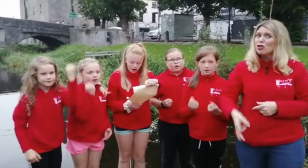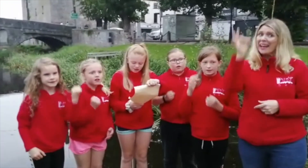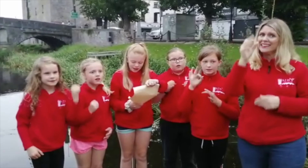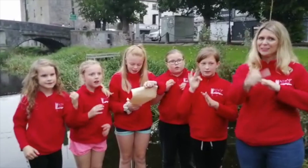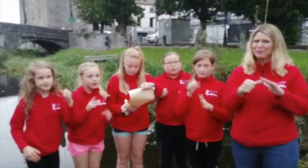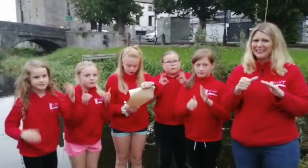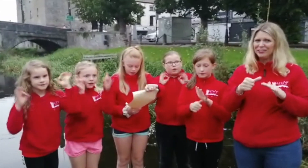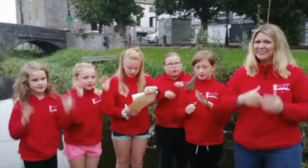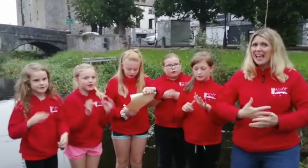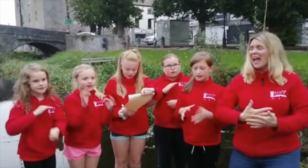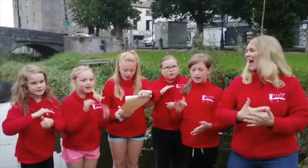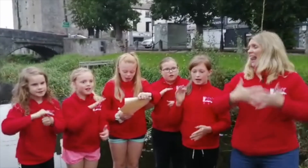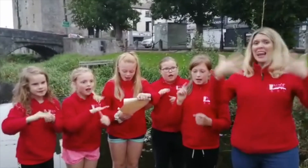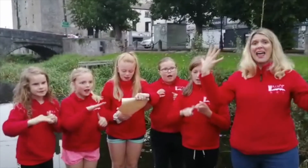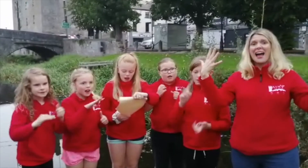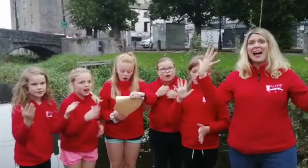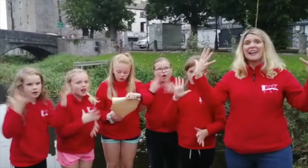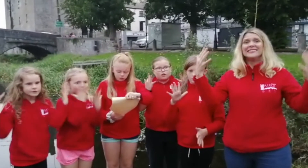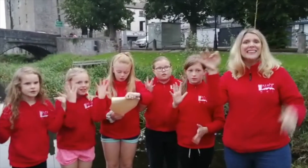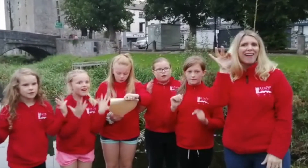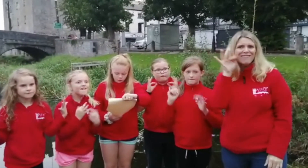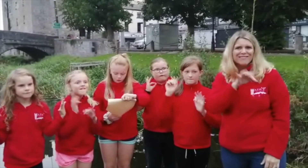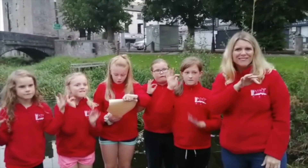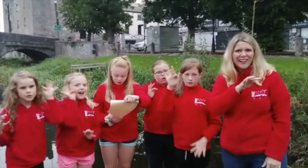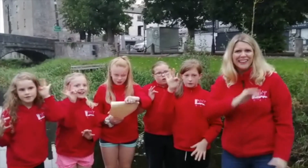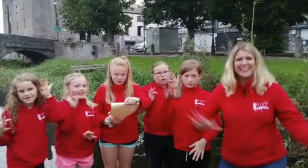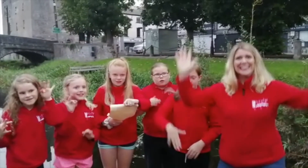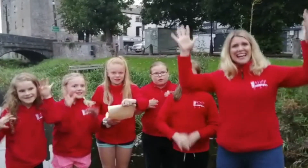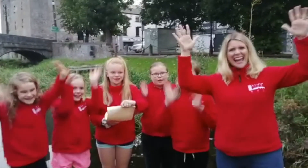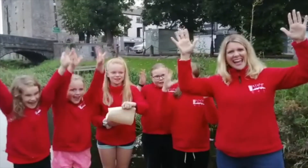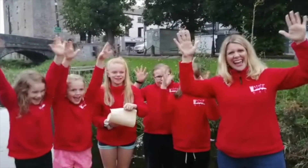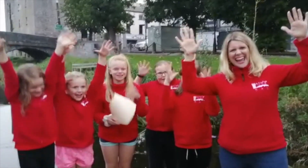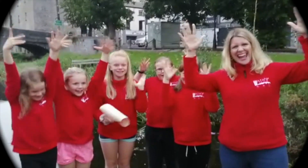great time and lots of fun. Yay!